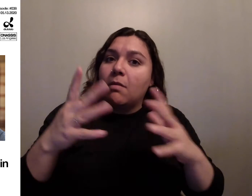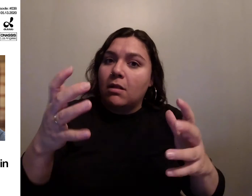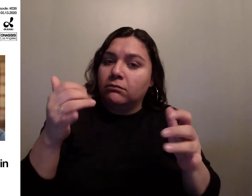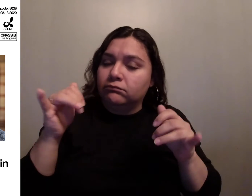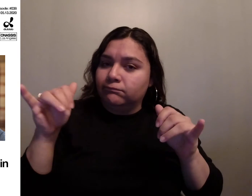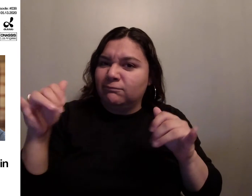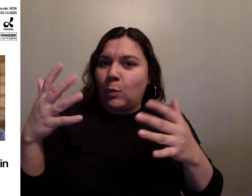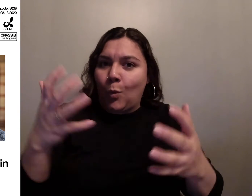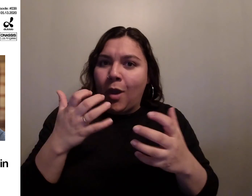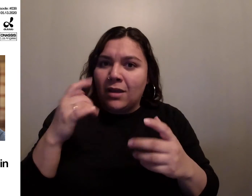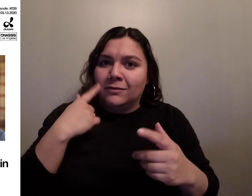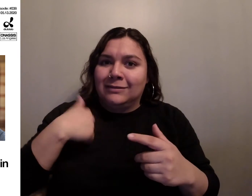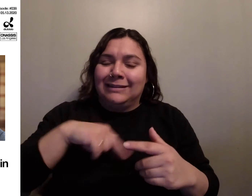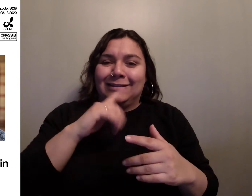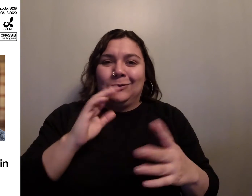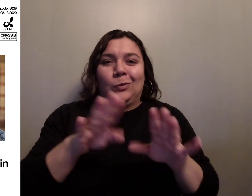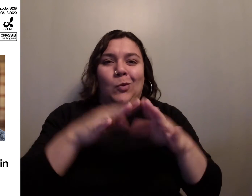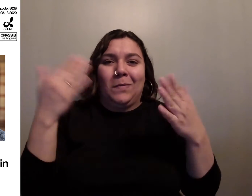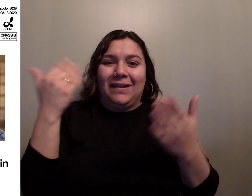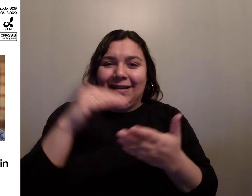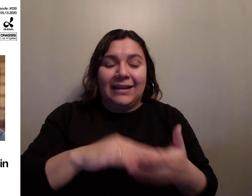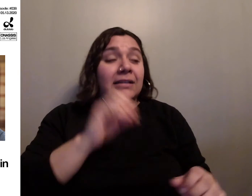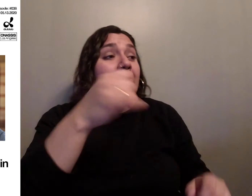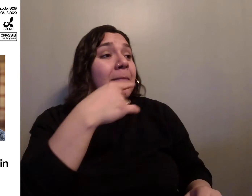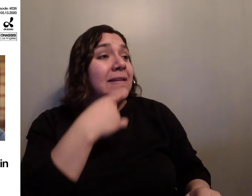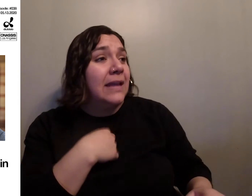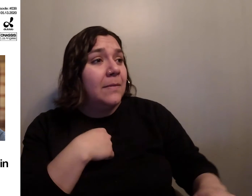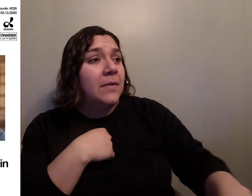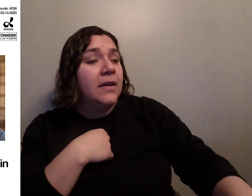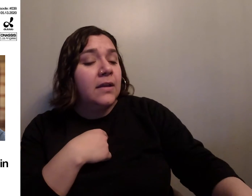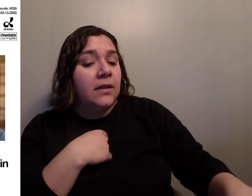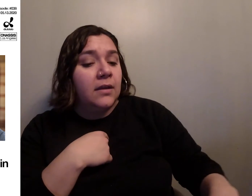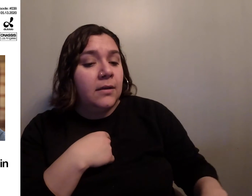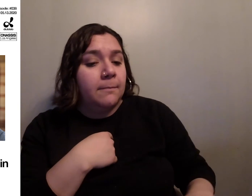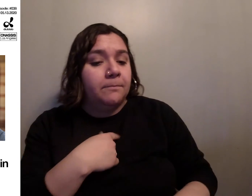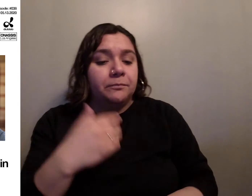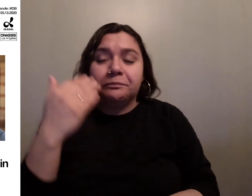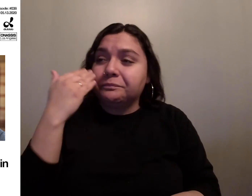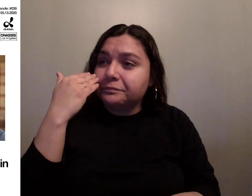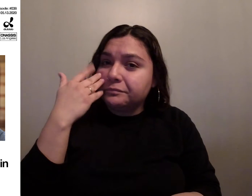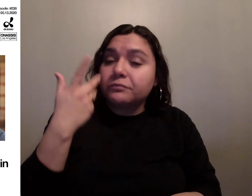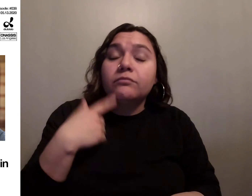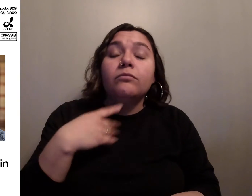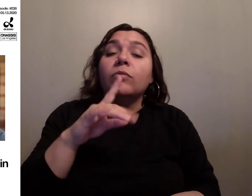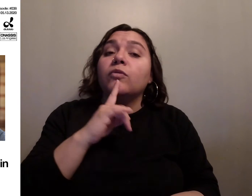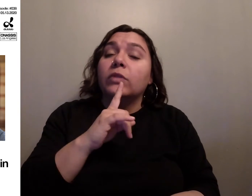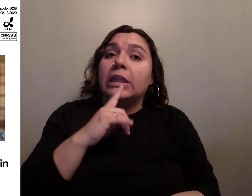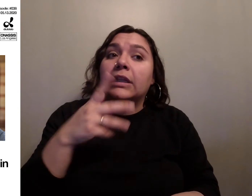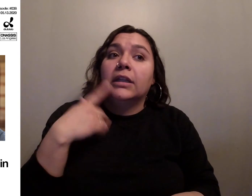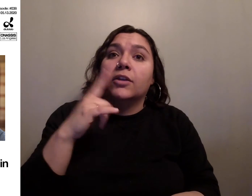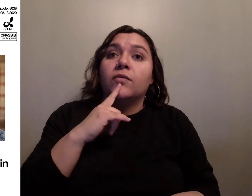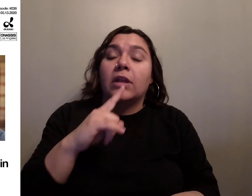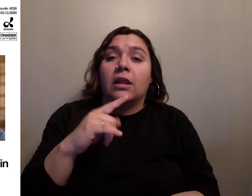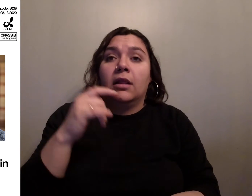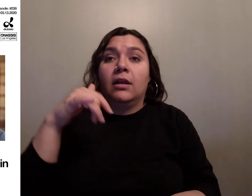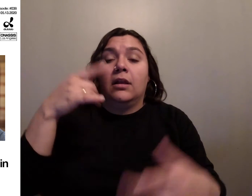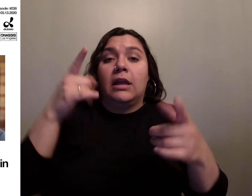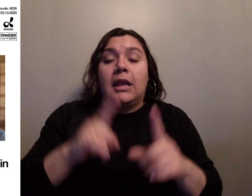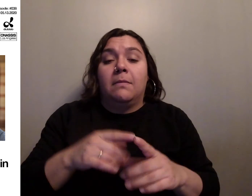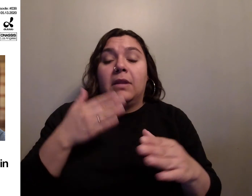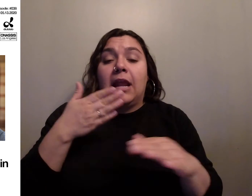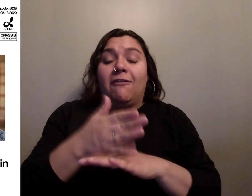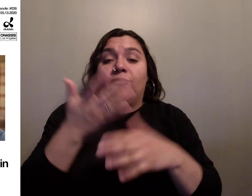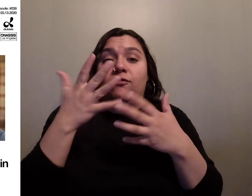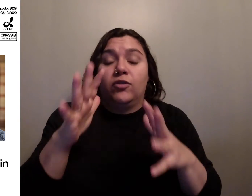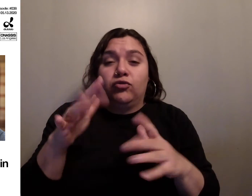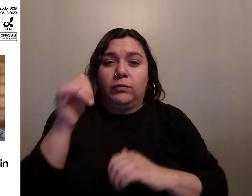hopefully there will be many like you who want to help us get there. Yeah, but tell me, what do you imagine?